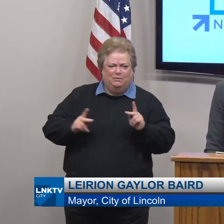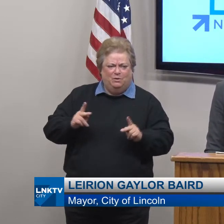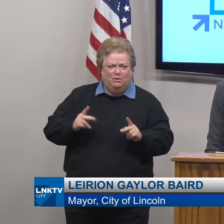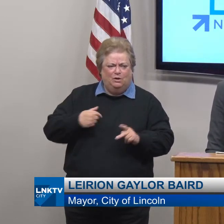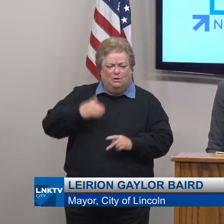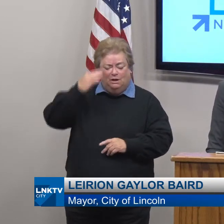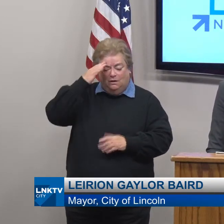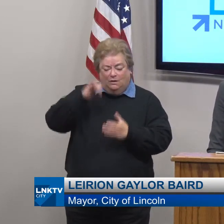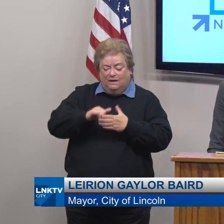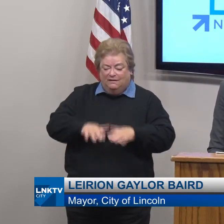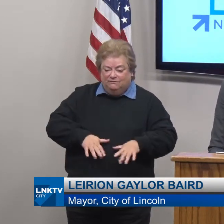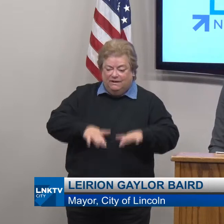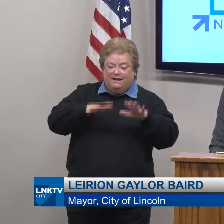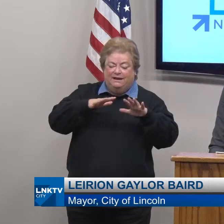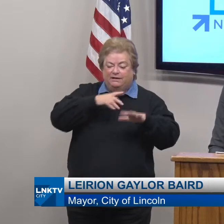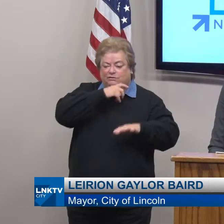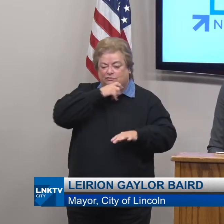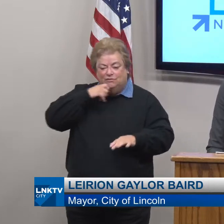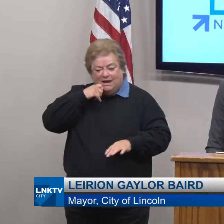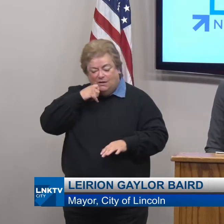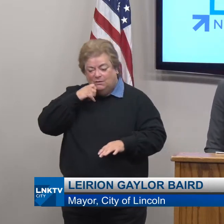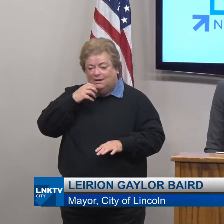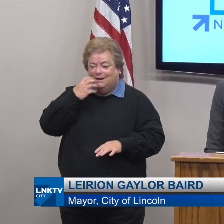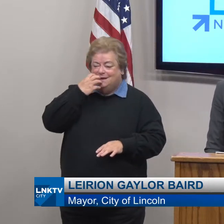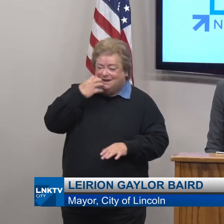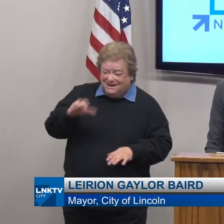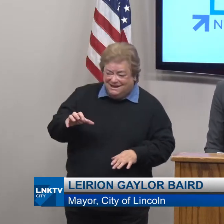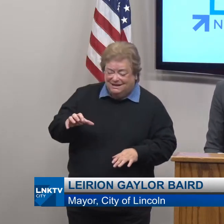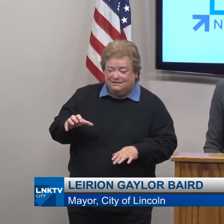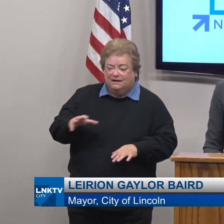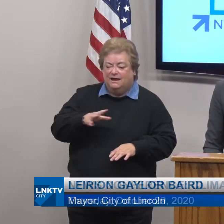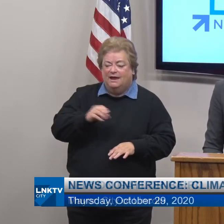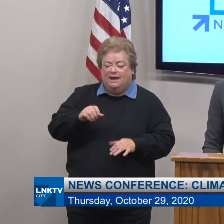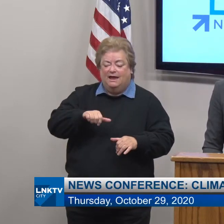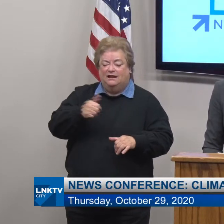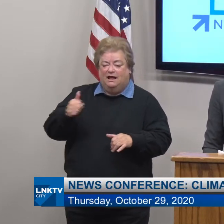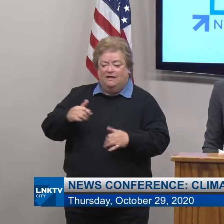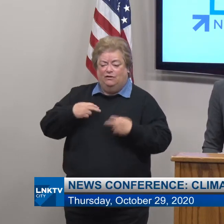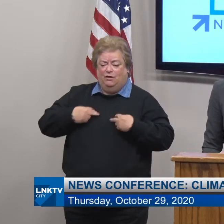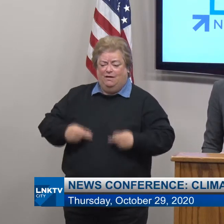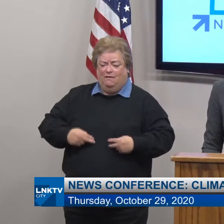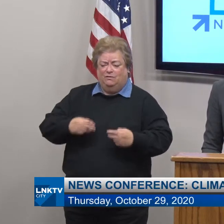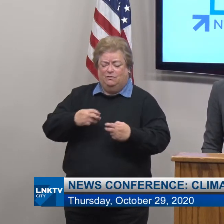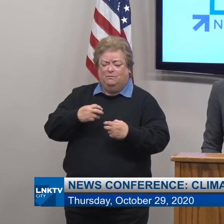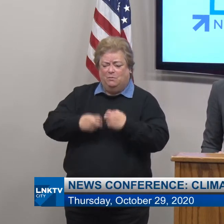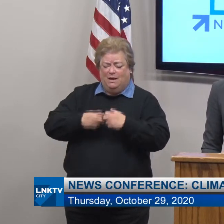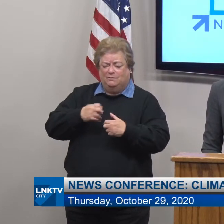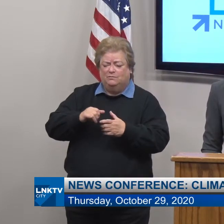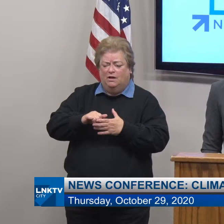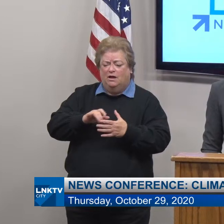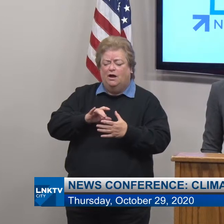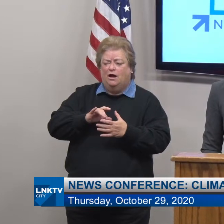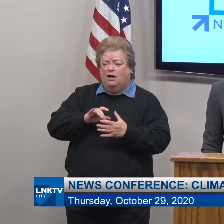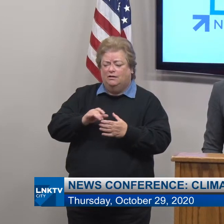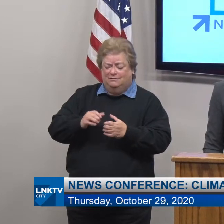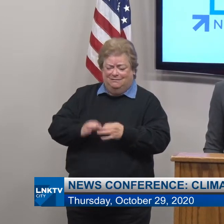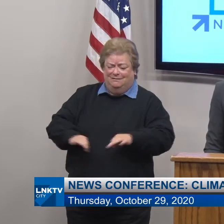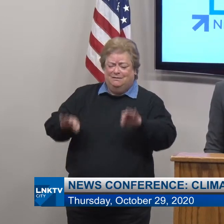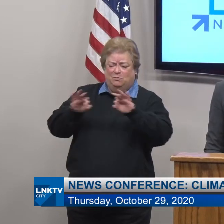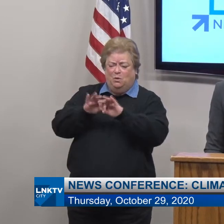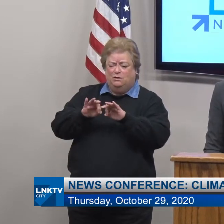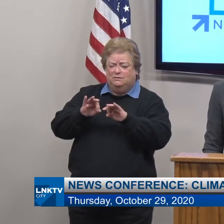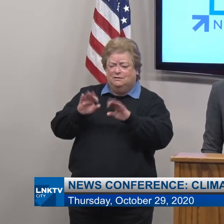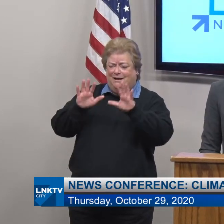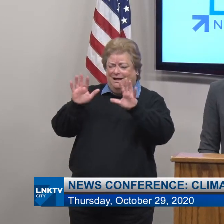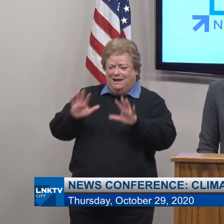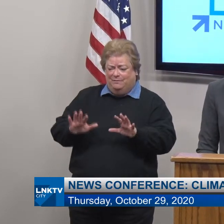that flooding, drought, extreme heat, and related health problems are some of the most important climate risks we will face in